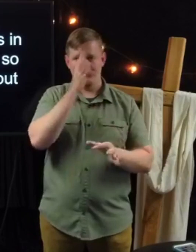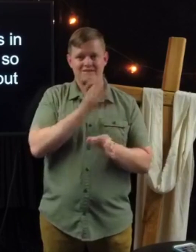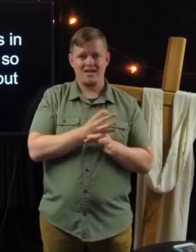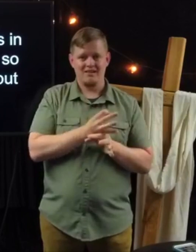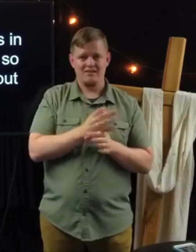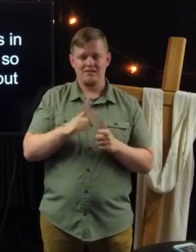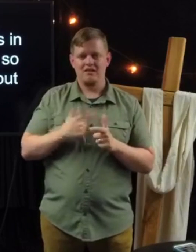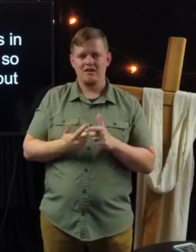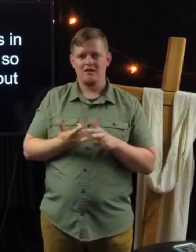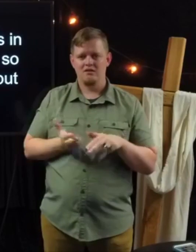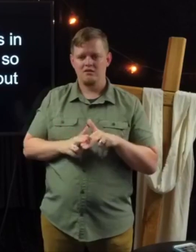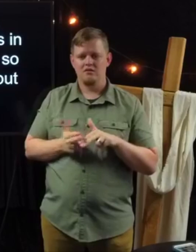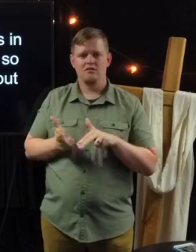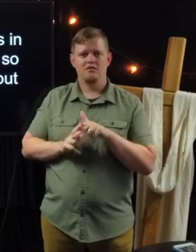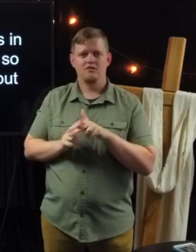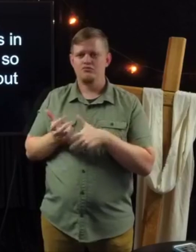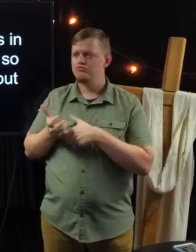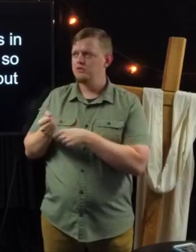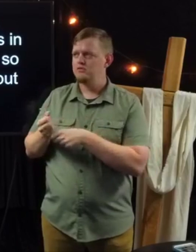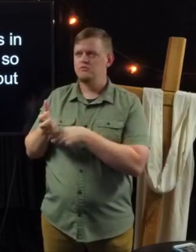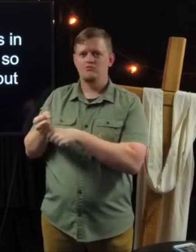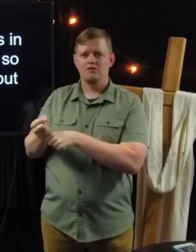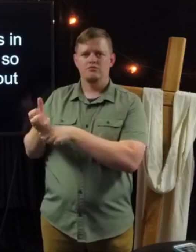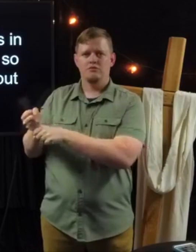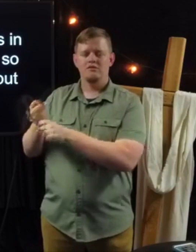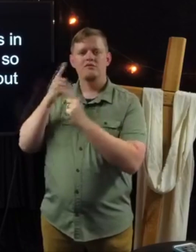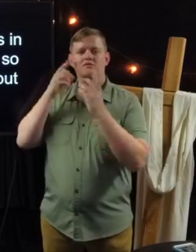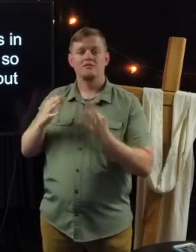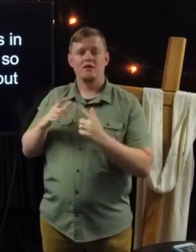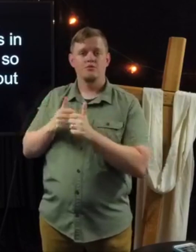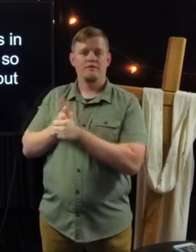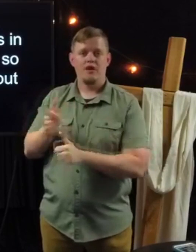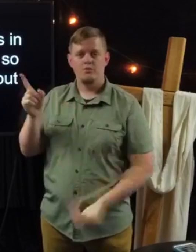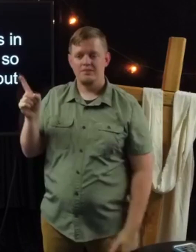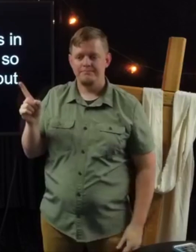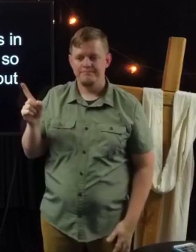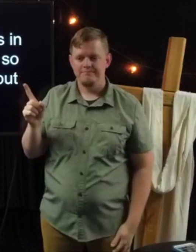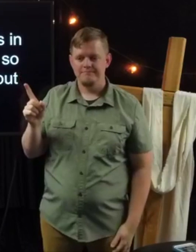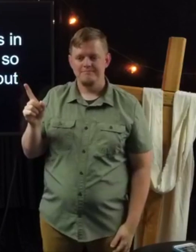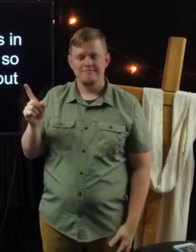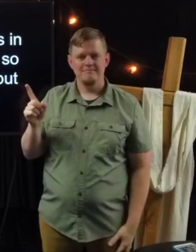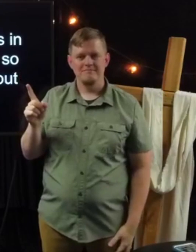first without faith, and then with trust increasing until we are following